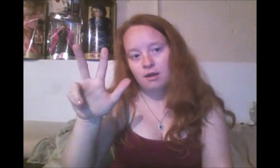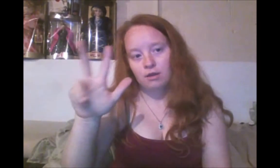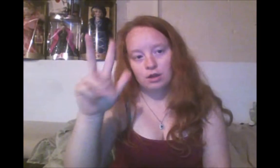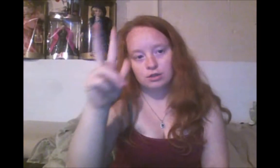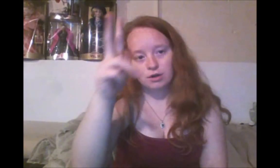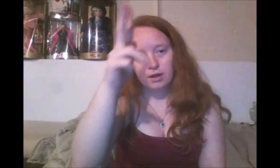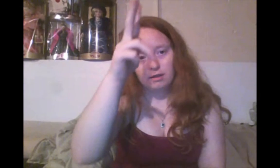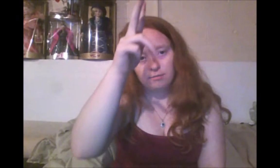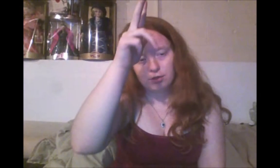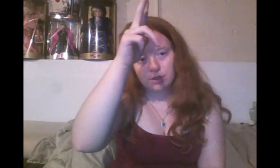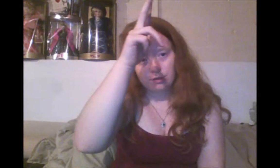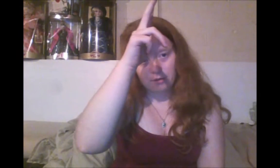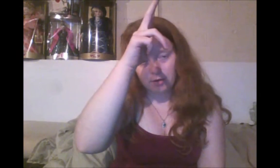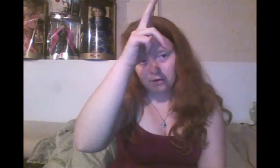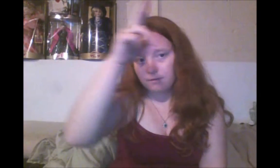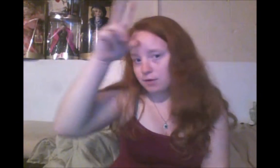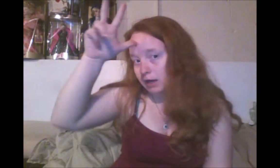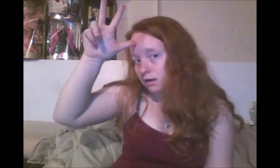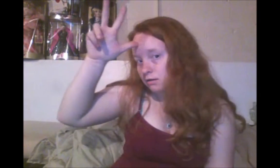You're gonna turn it, put your thumb on your forehead,